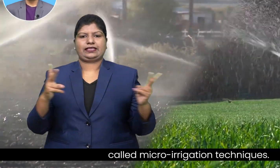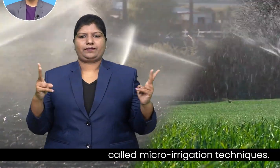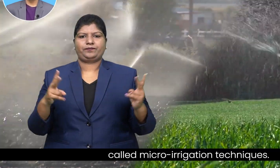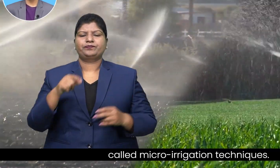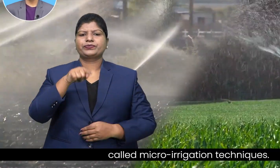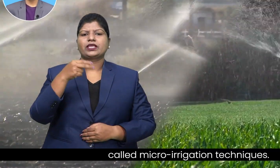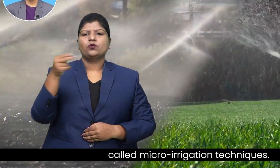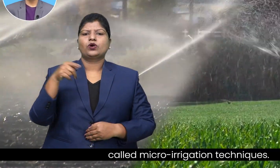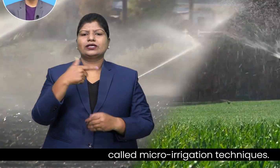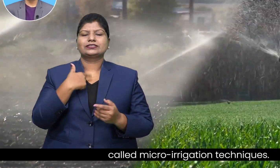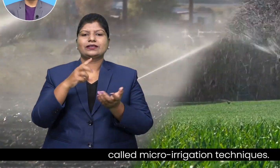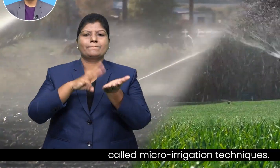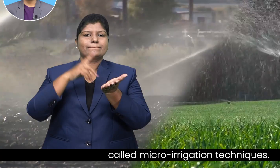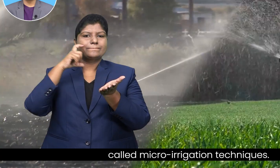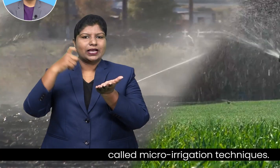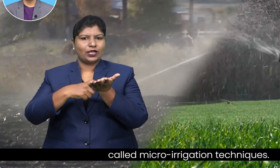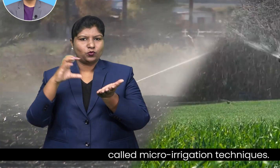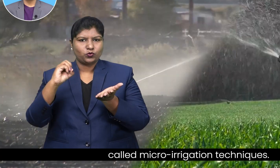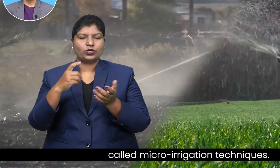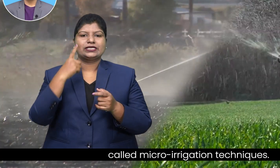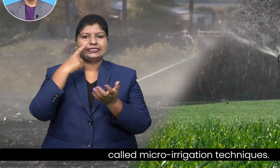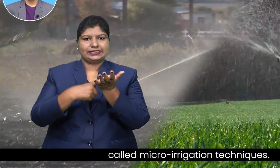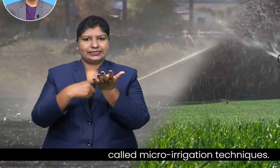called micro irrigation techniques.